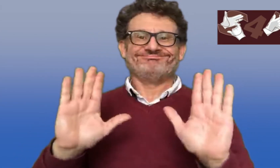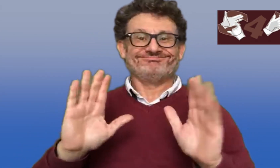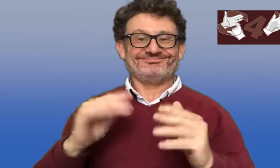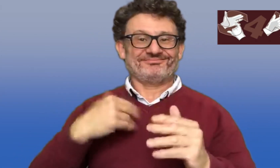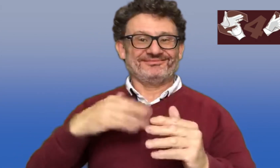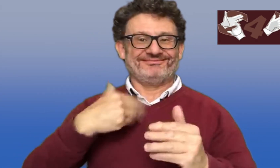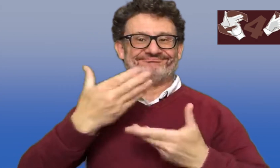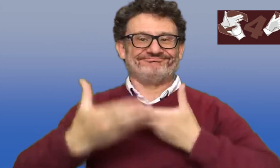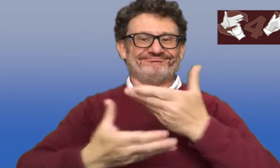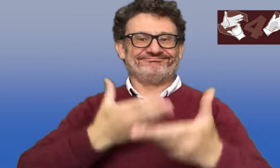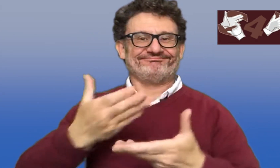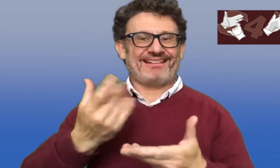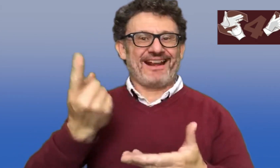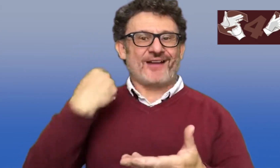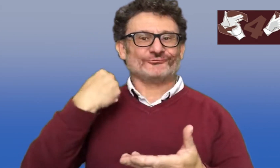one size doesn't fit all,